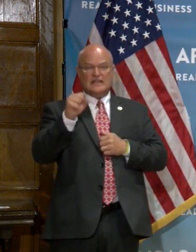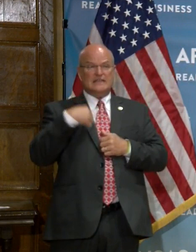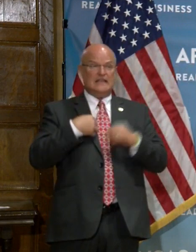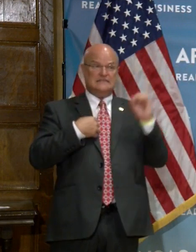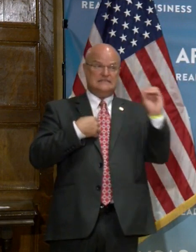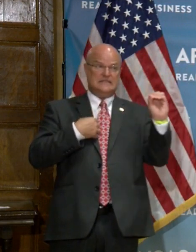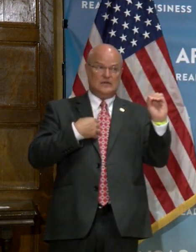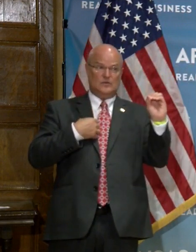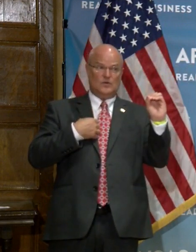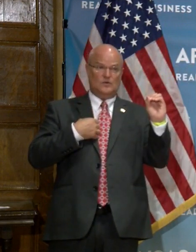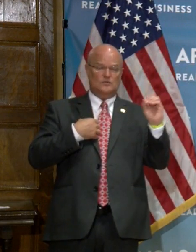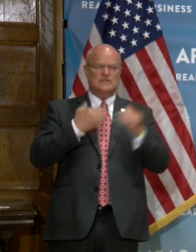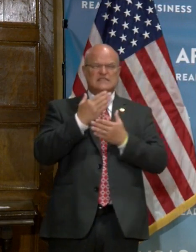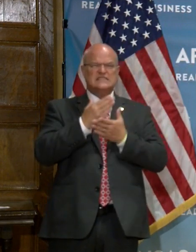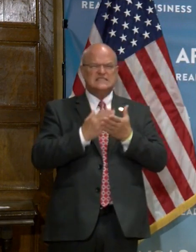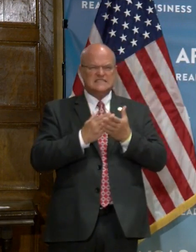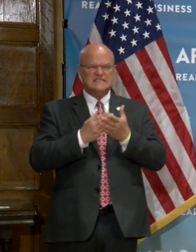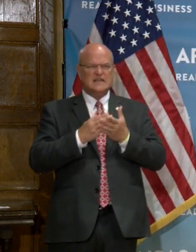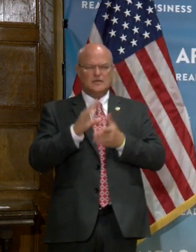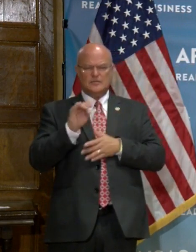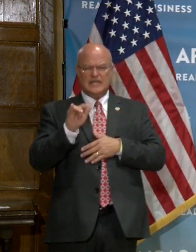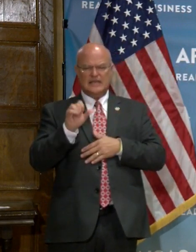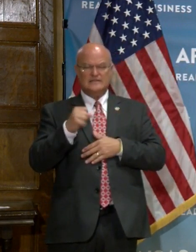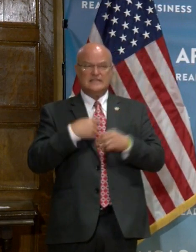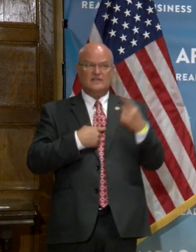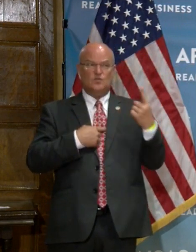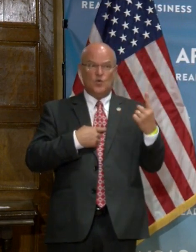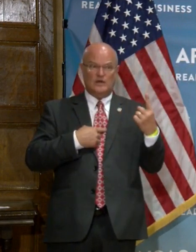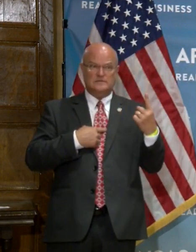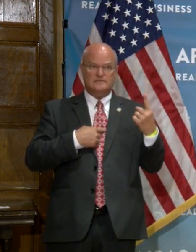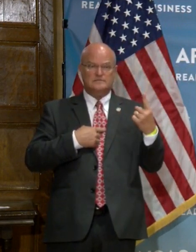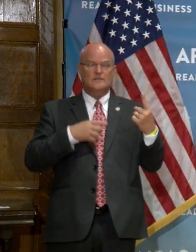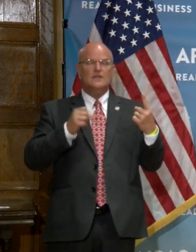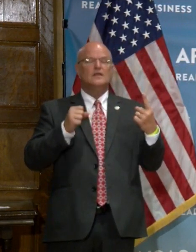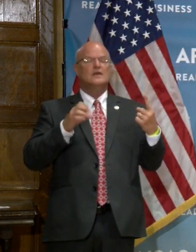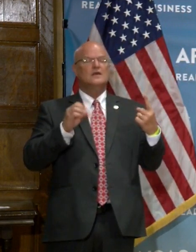others that might have 1 active case. And so,